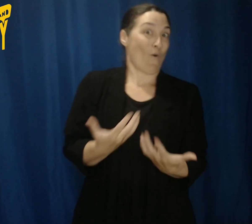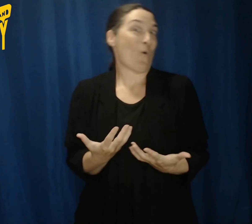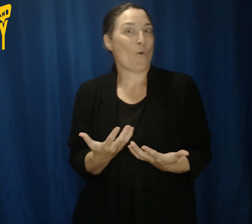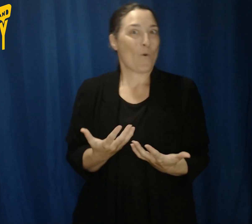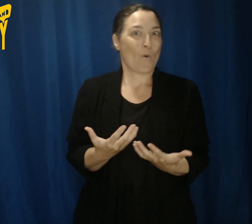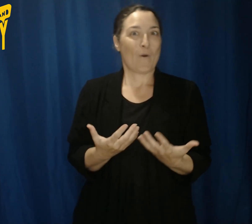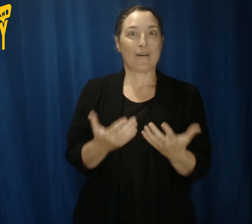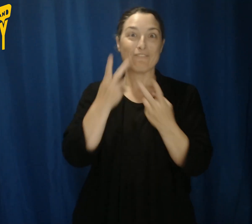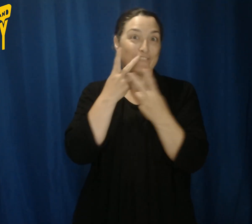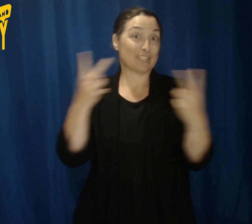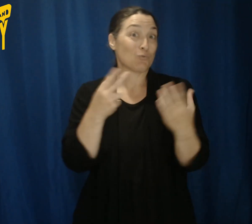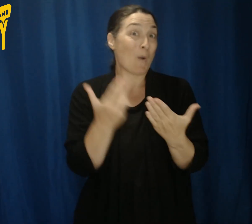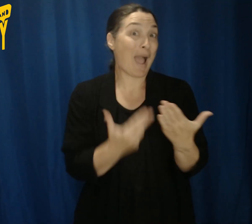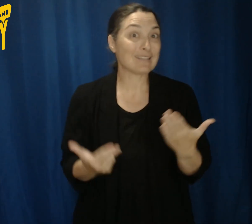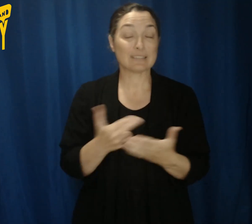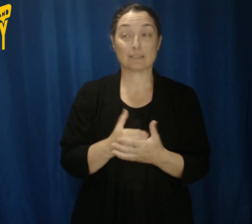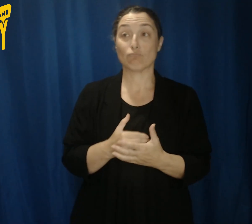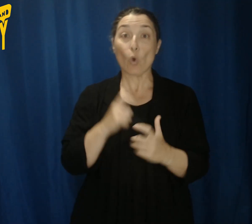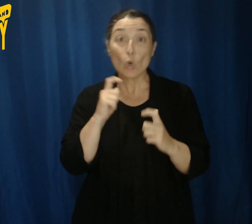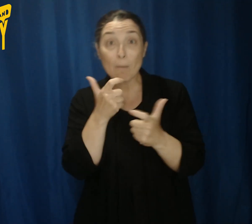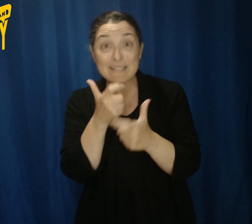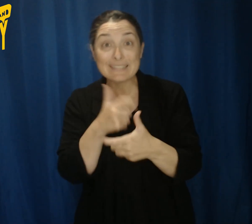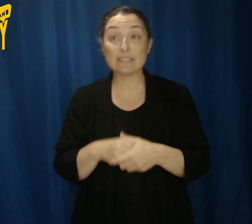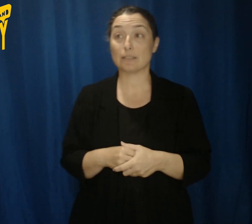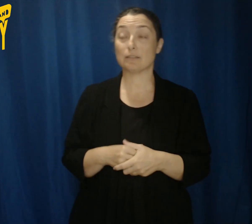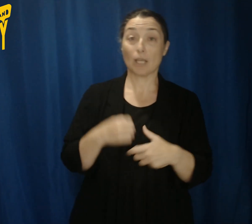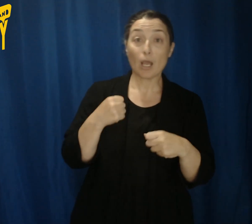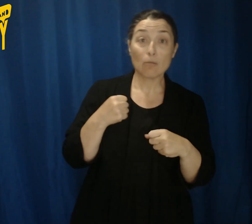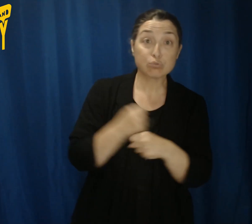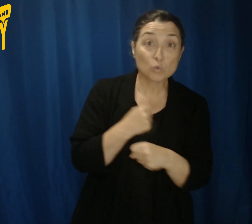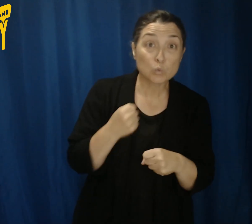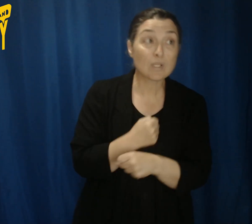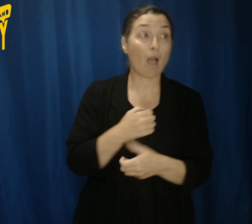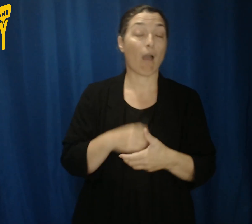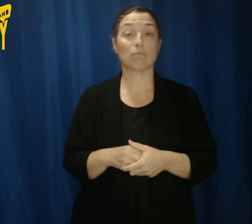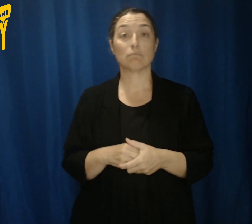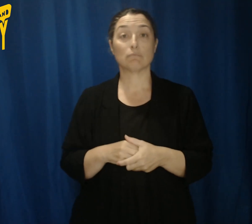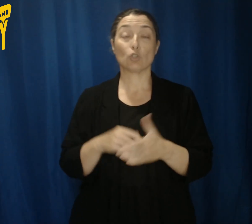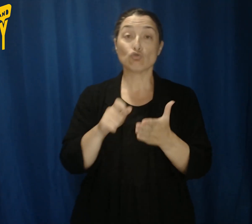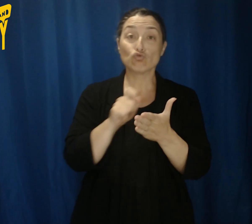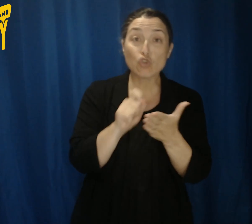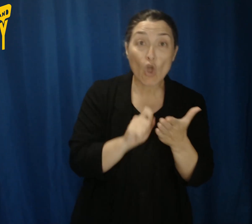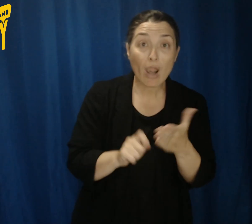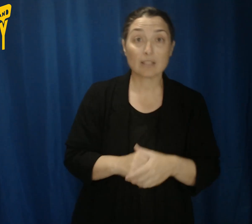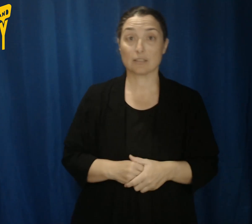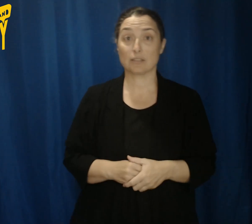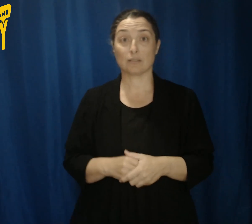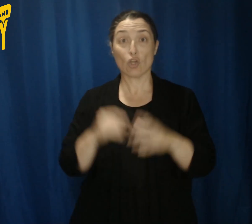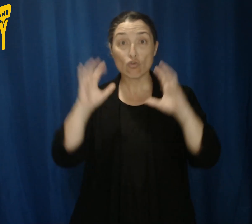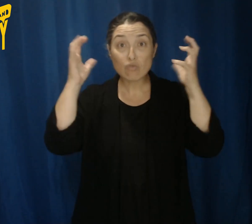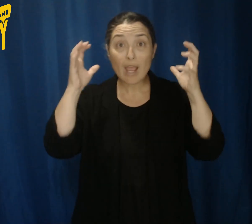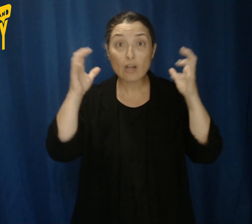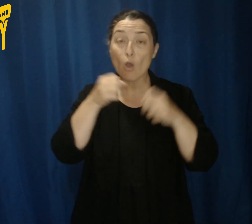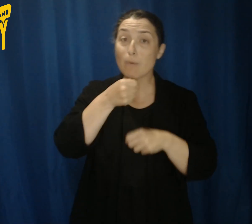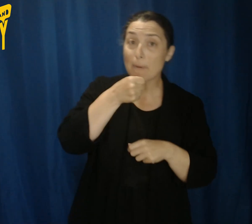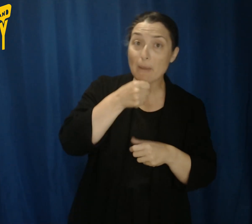artist, a comedian, a producer, a journalist, a radio broadcaster, and disability